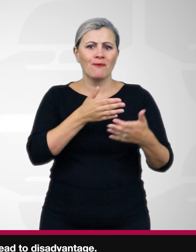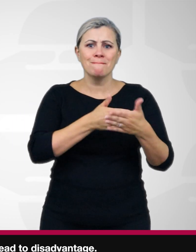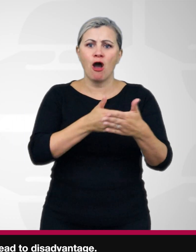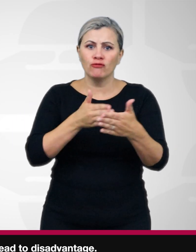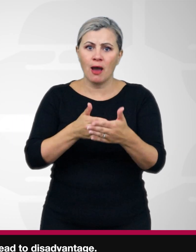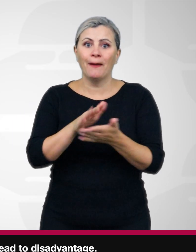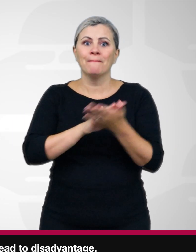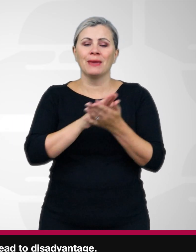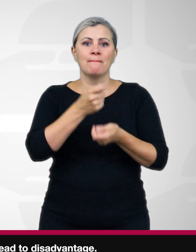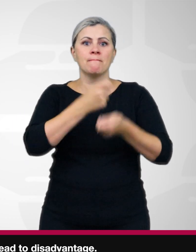which could lead to disadvantage.